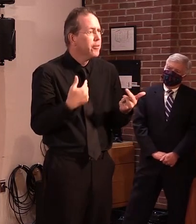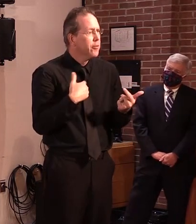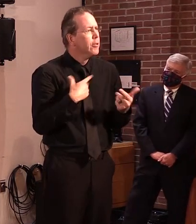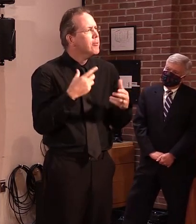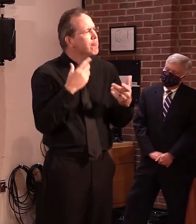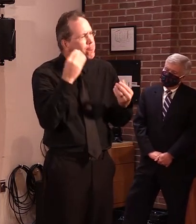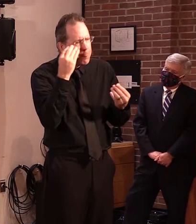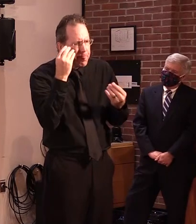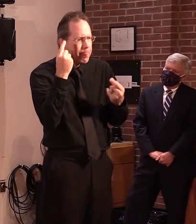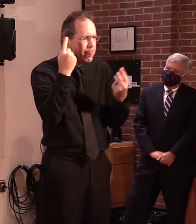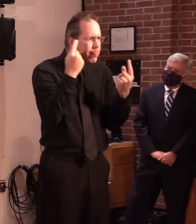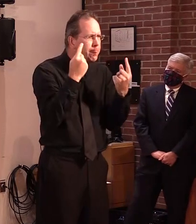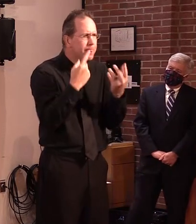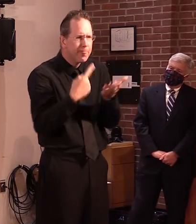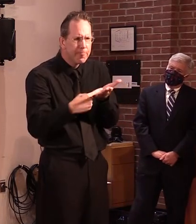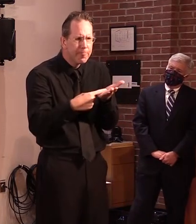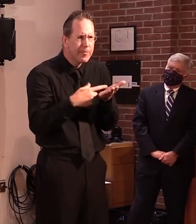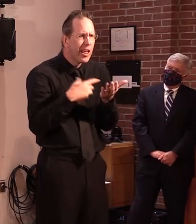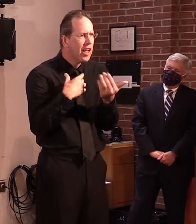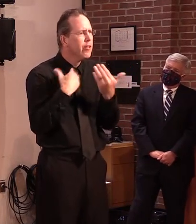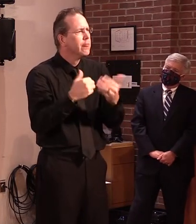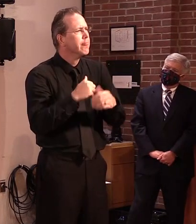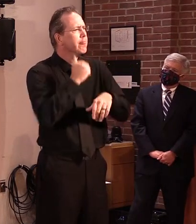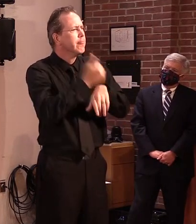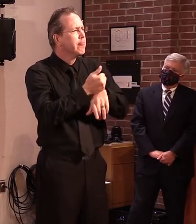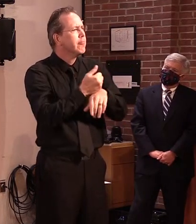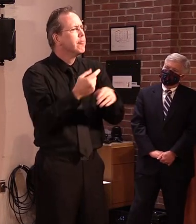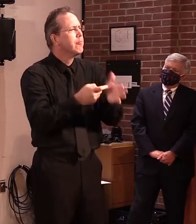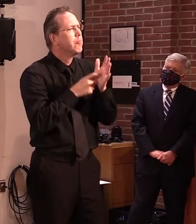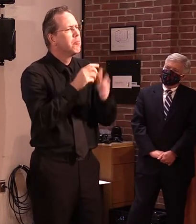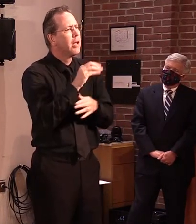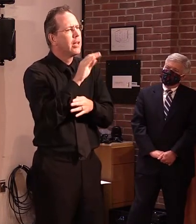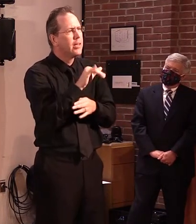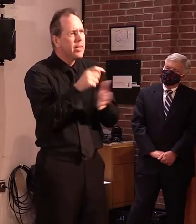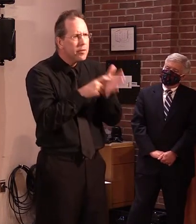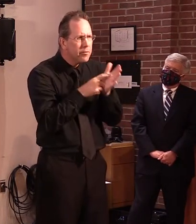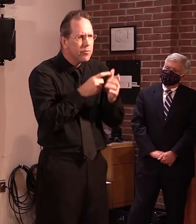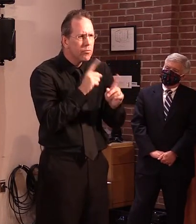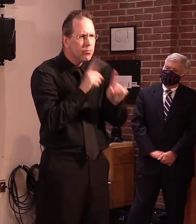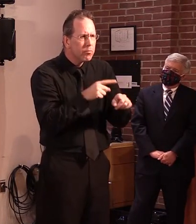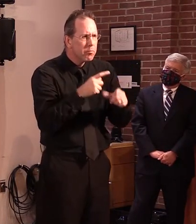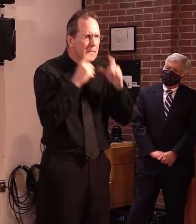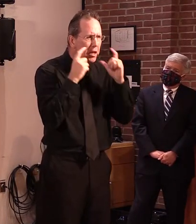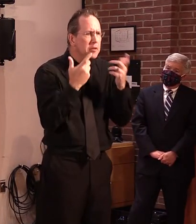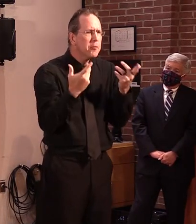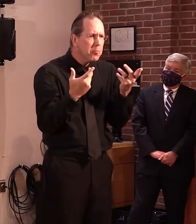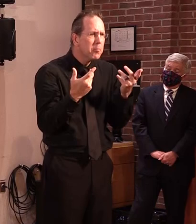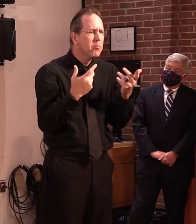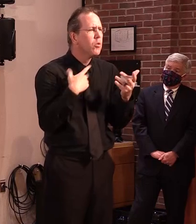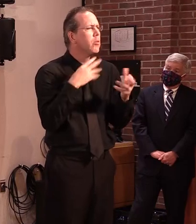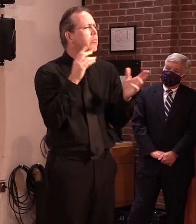implemented the mask mandate, but at a certain point where I thought it was going to be effective, and then I thought there was going to be more